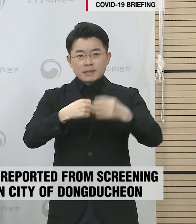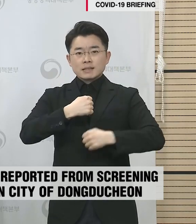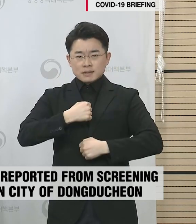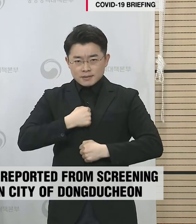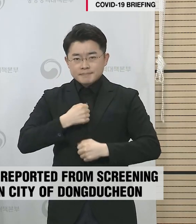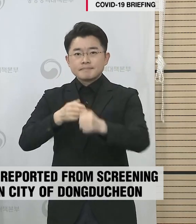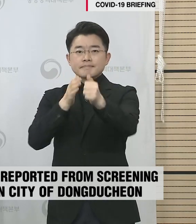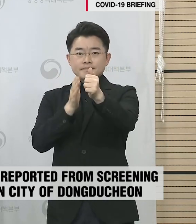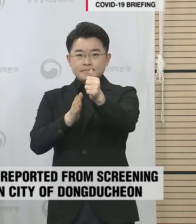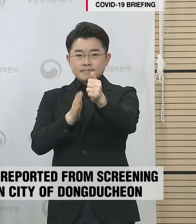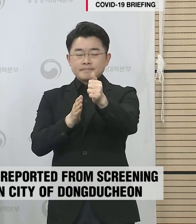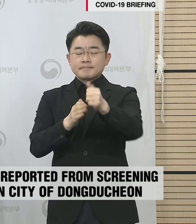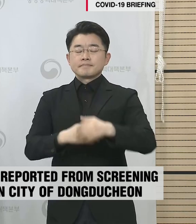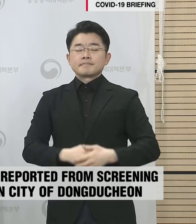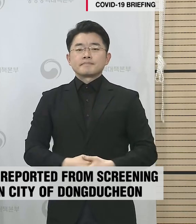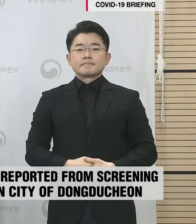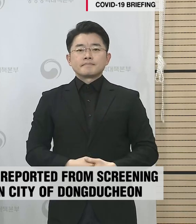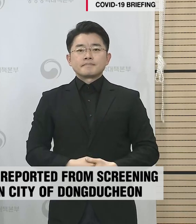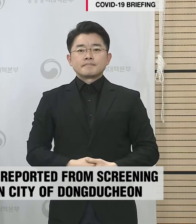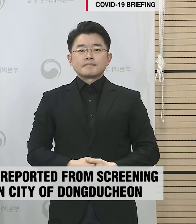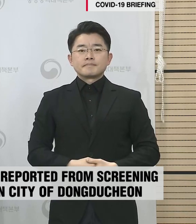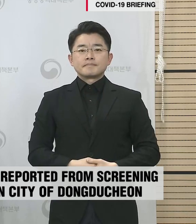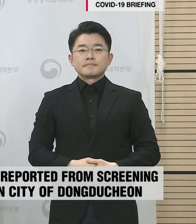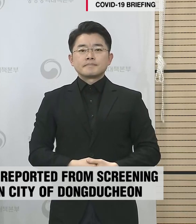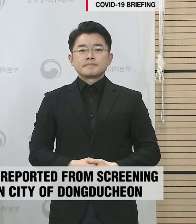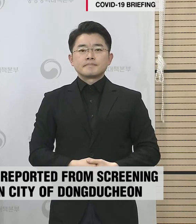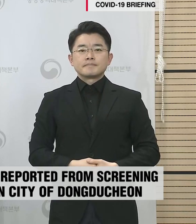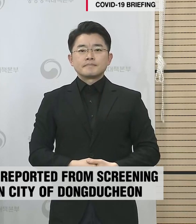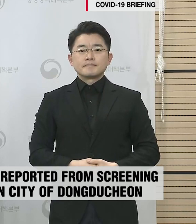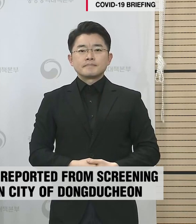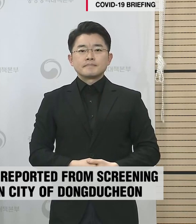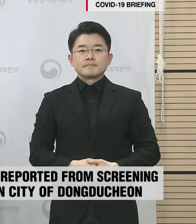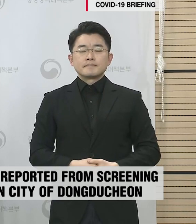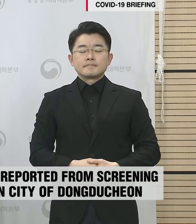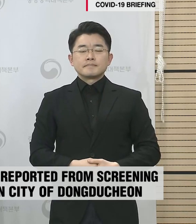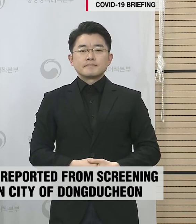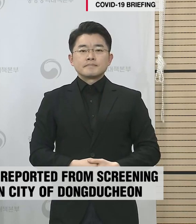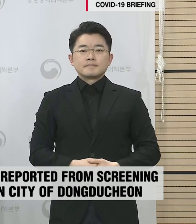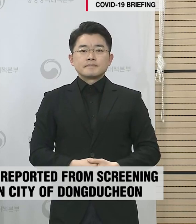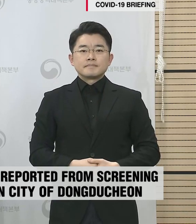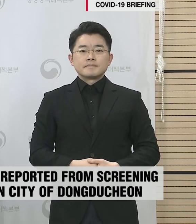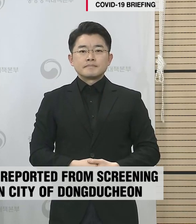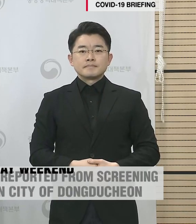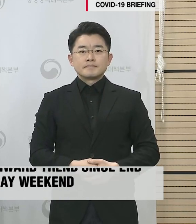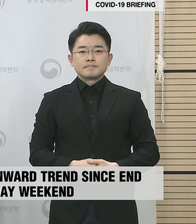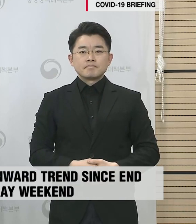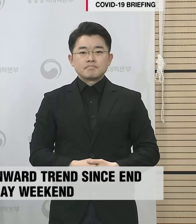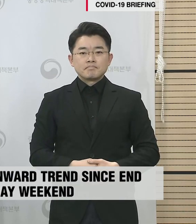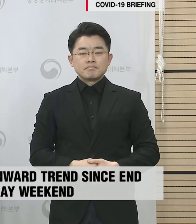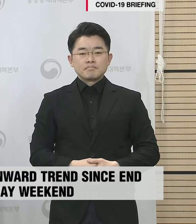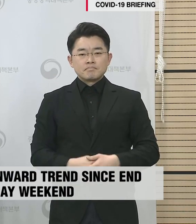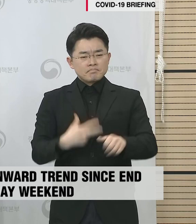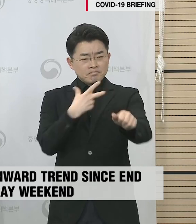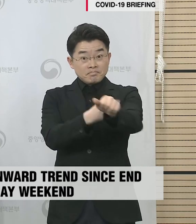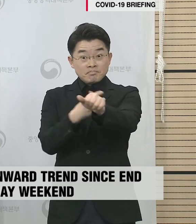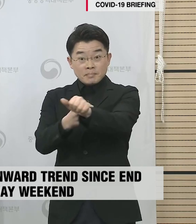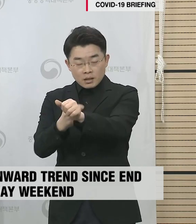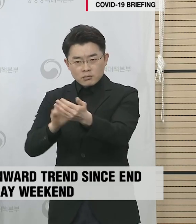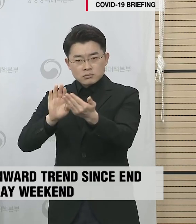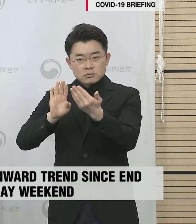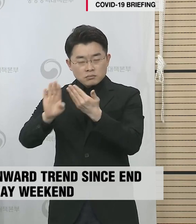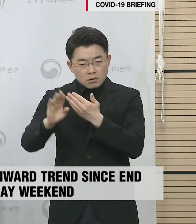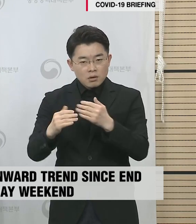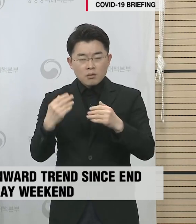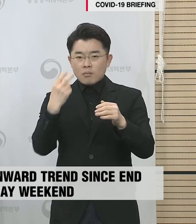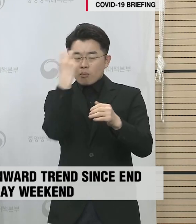is very important that we carry out face mask wearing and other basic fundamental quarantine measures as